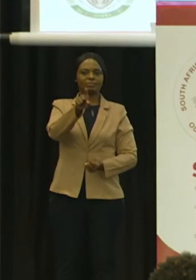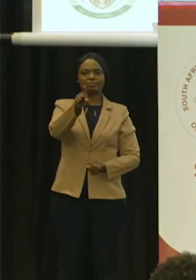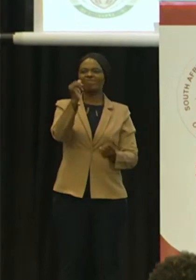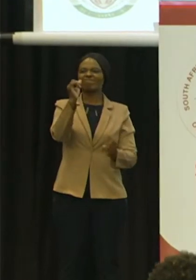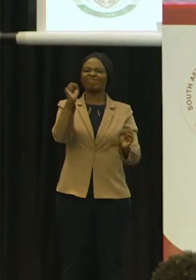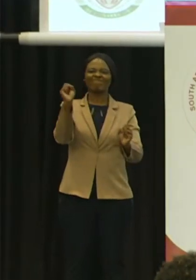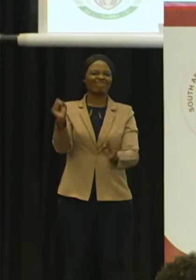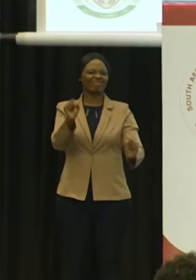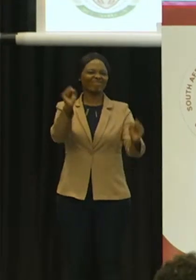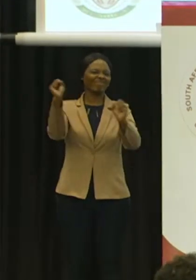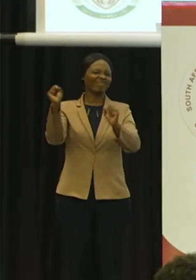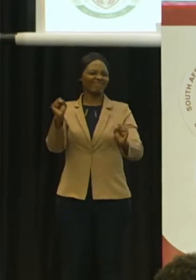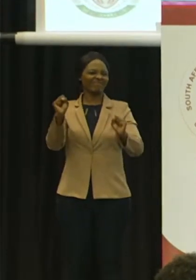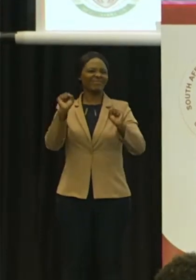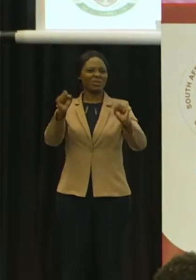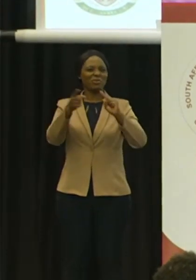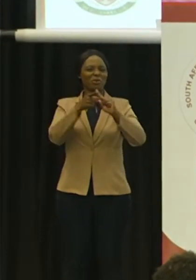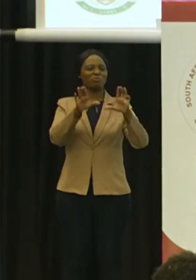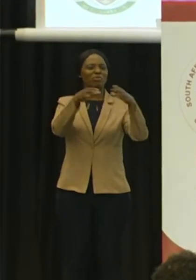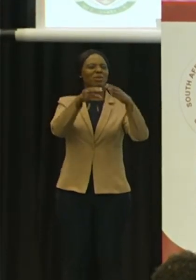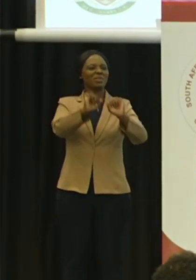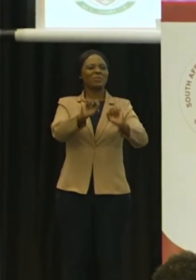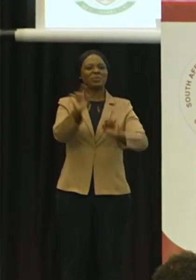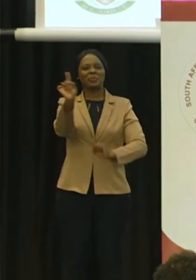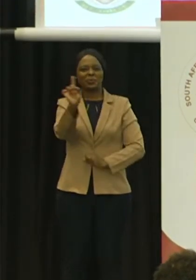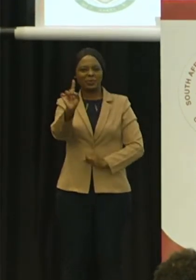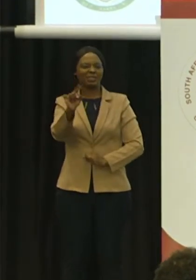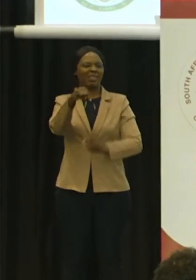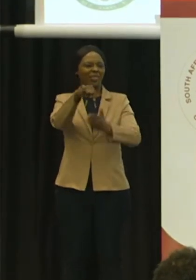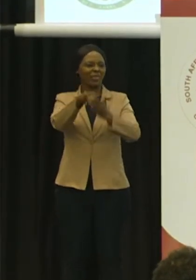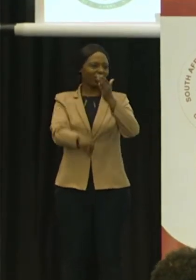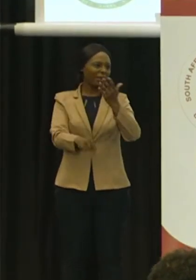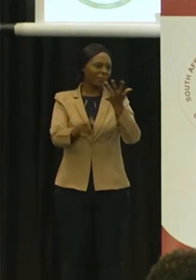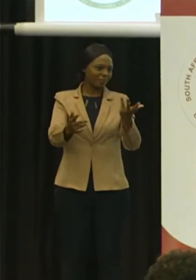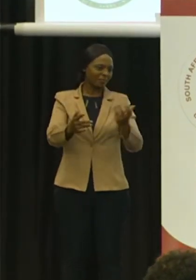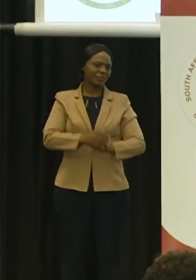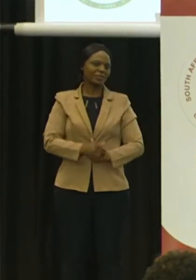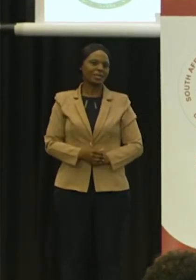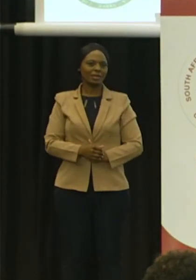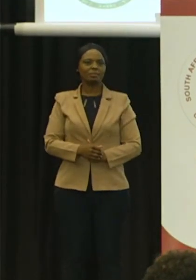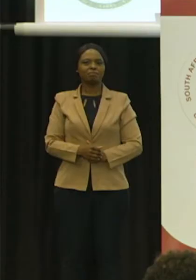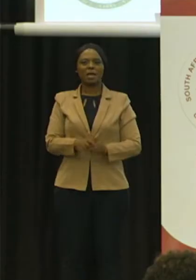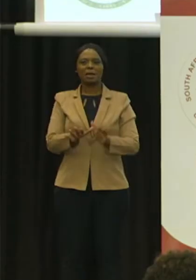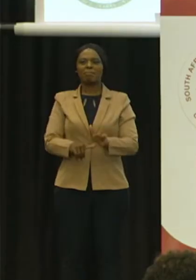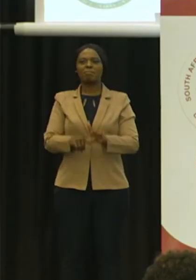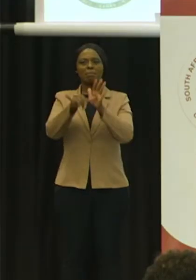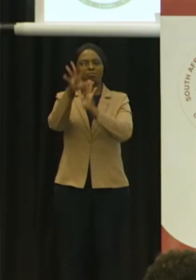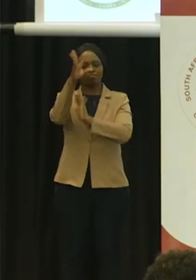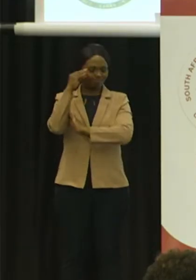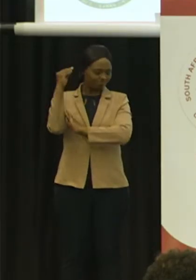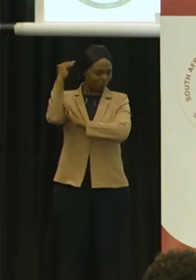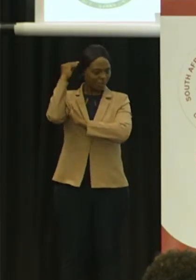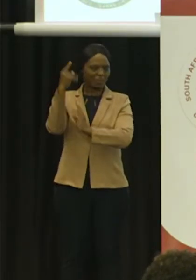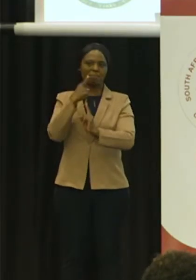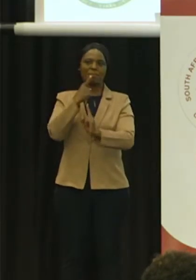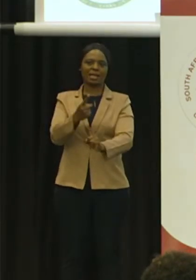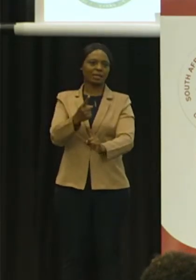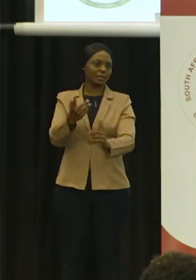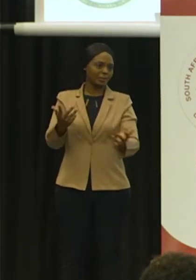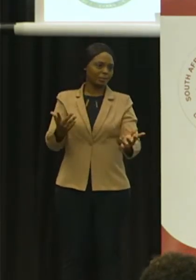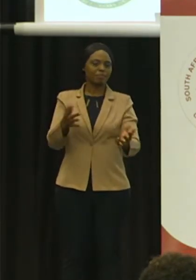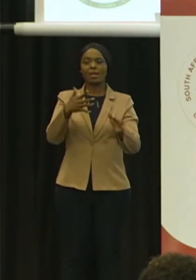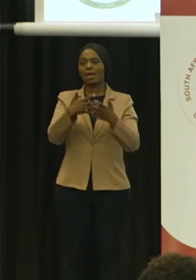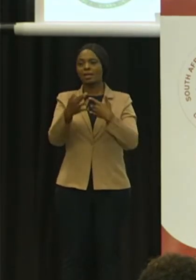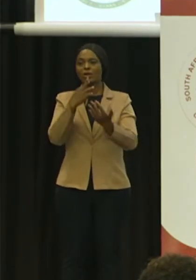they got out of the sessions, what were the key take-home messages, and are there any recommendations and